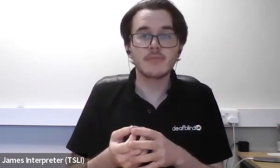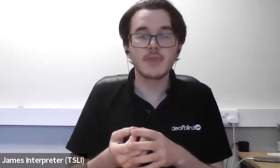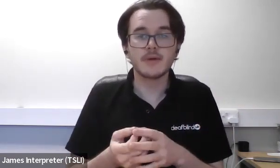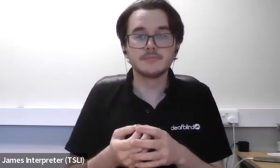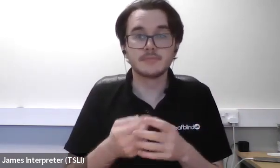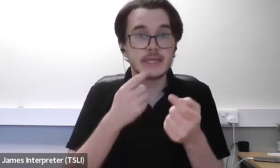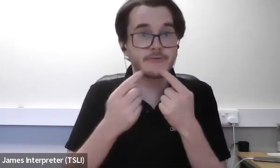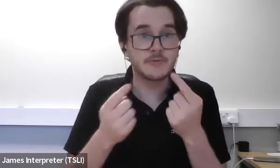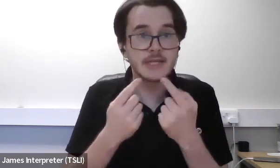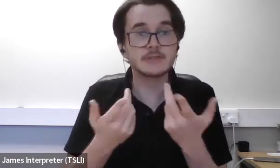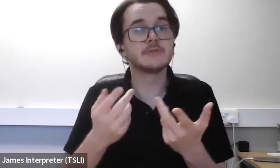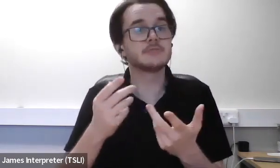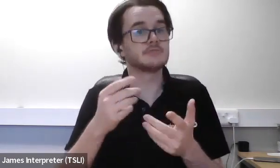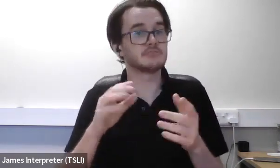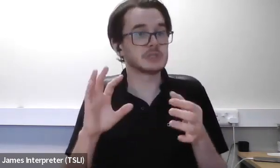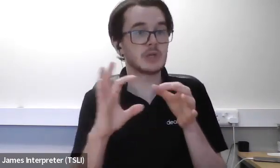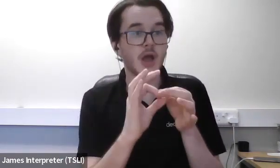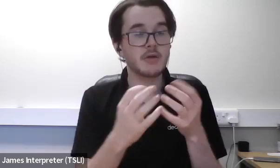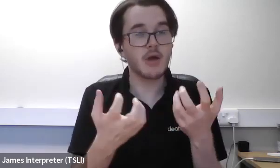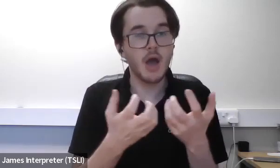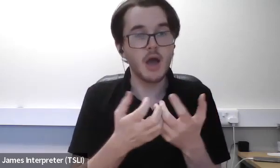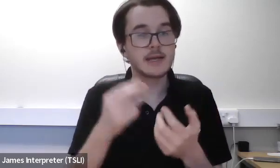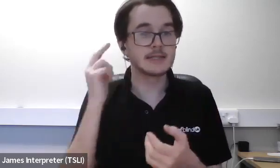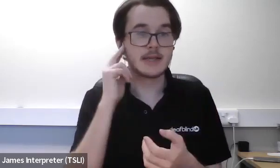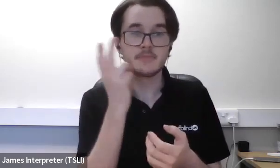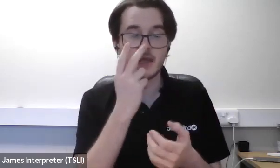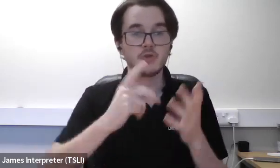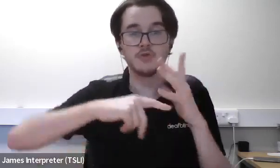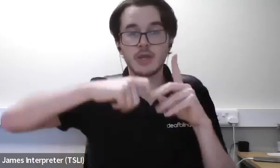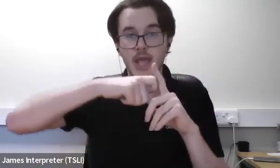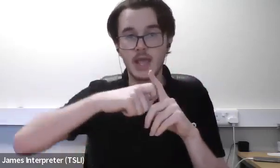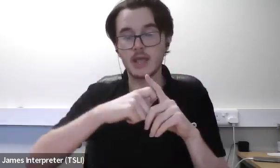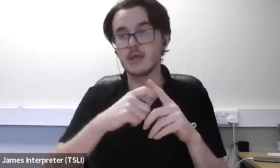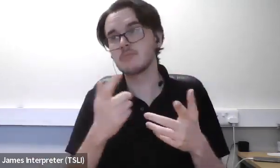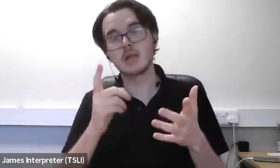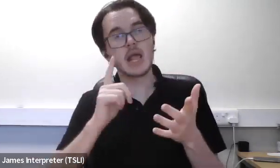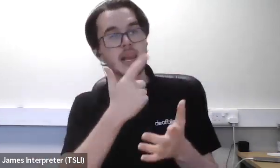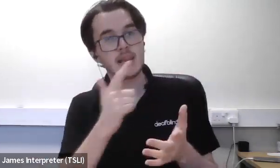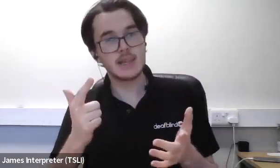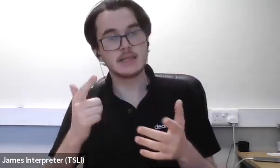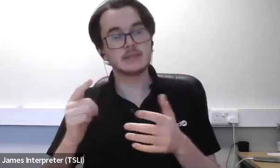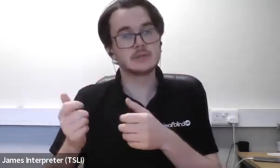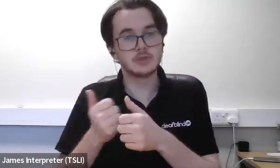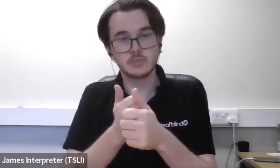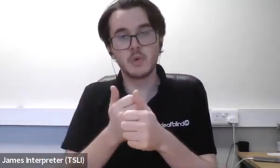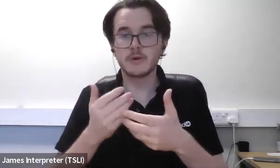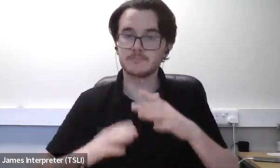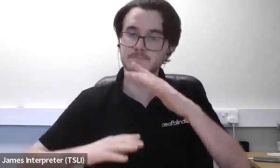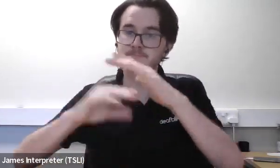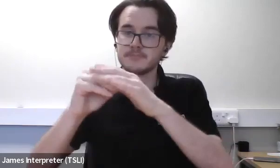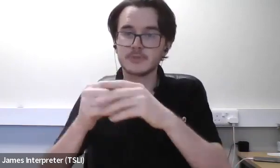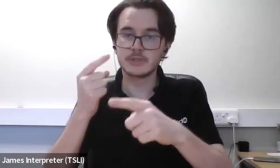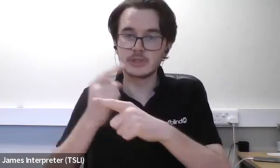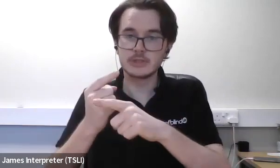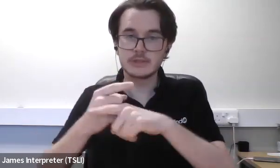for both DeafBlind UK and BIDS services Leeds into the chat, so you've got those contact details and get in touch with